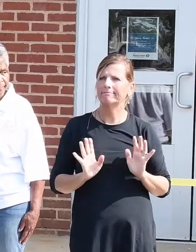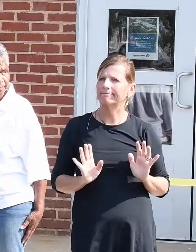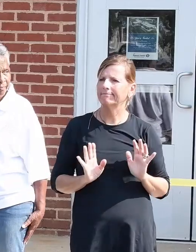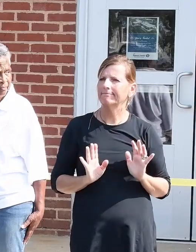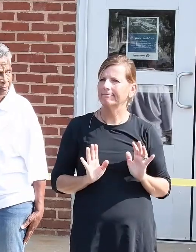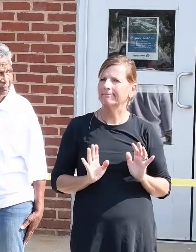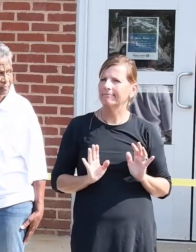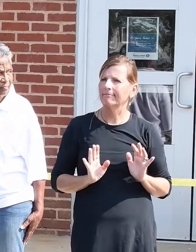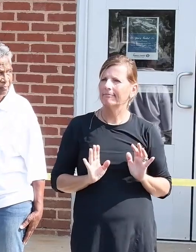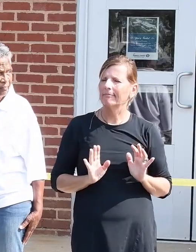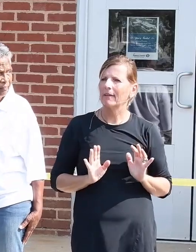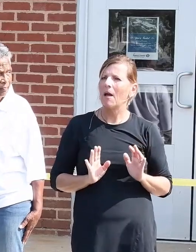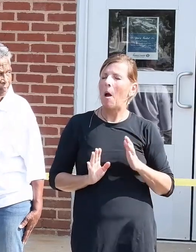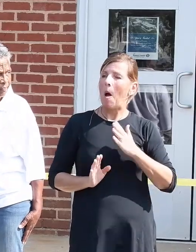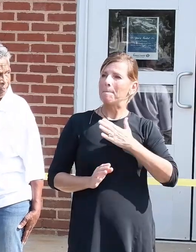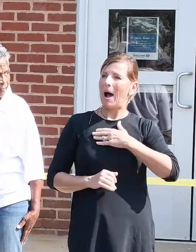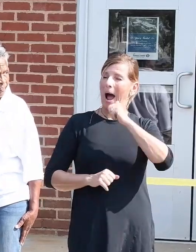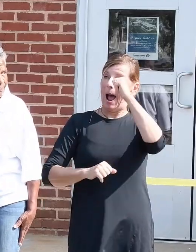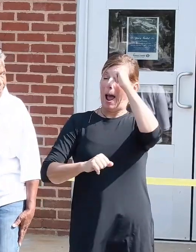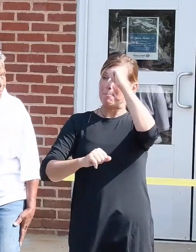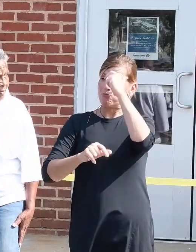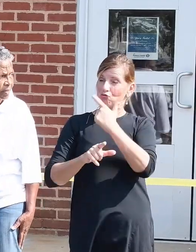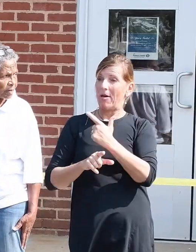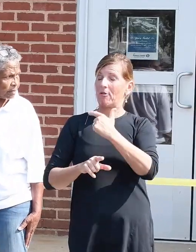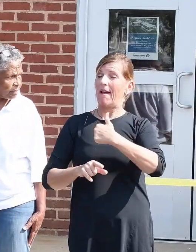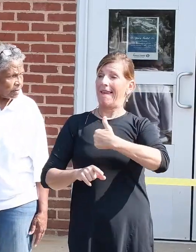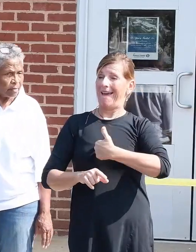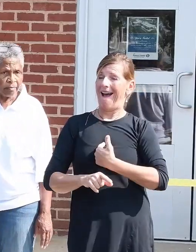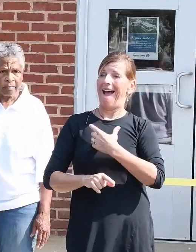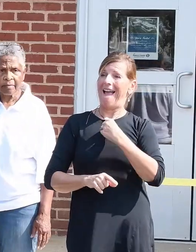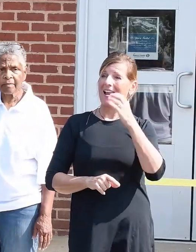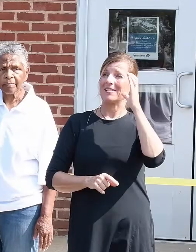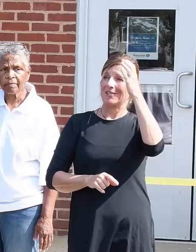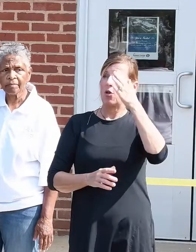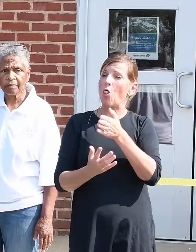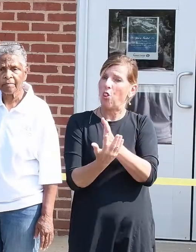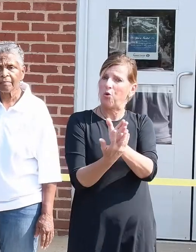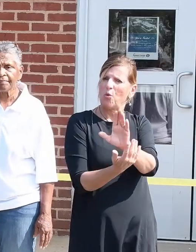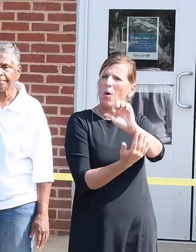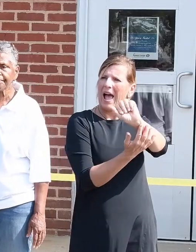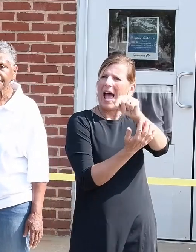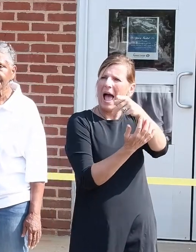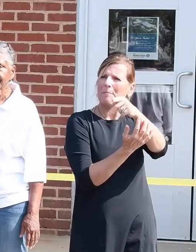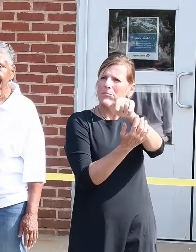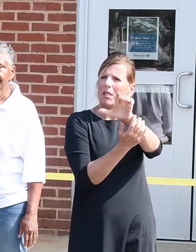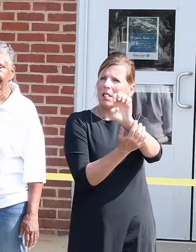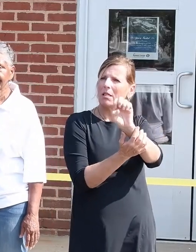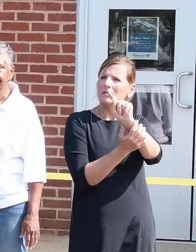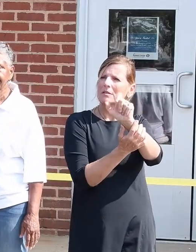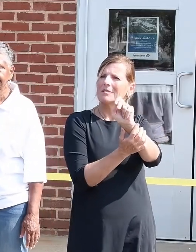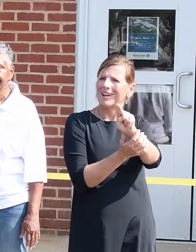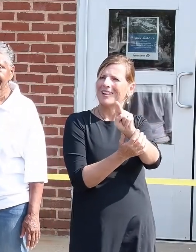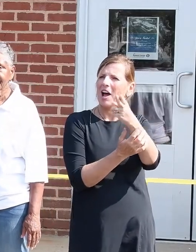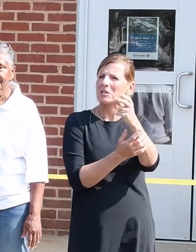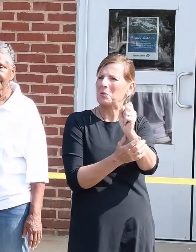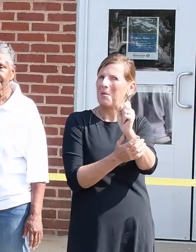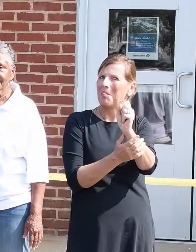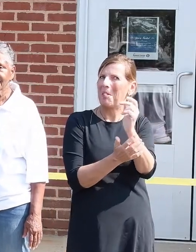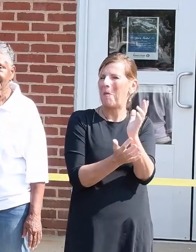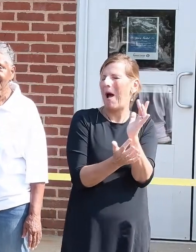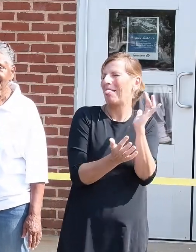and now my young cousins, went through the halls of Atholton High School several years ago, a little while